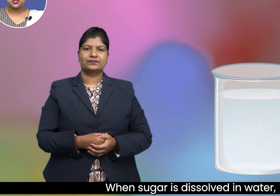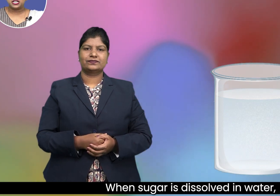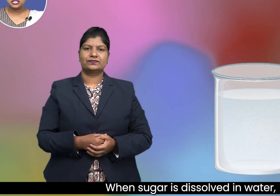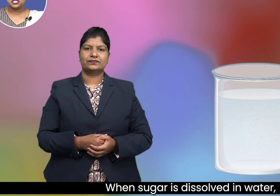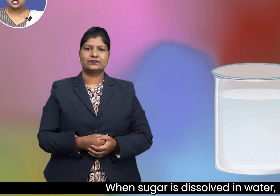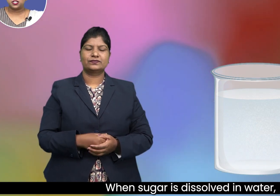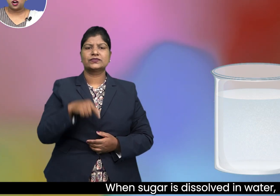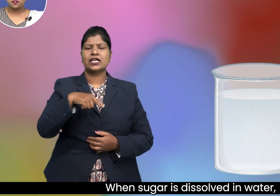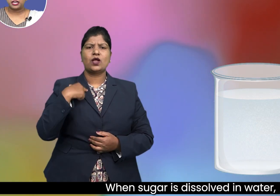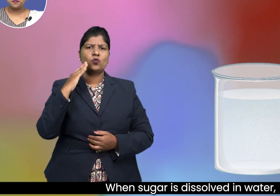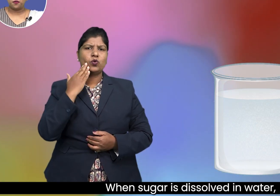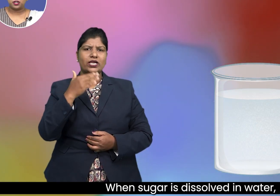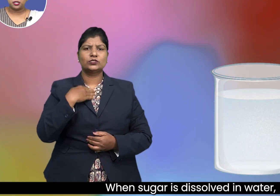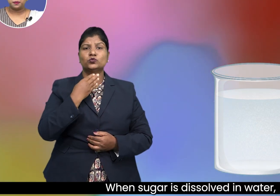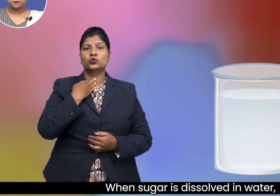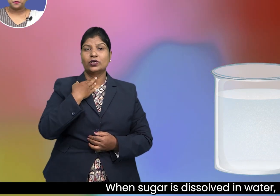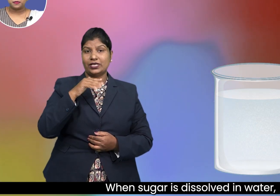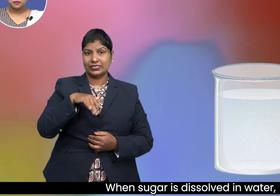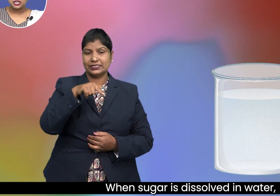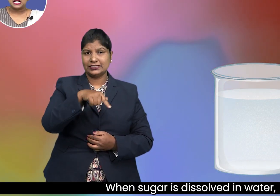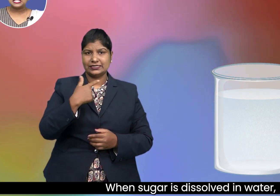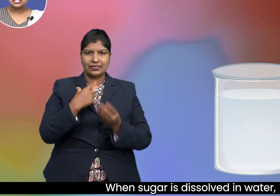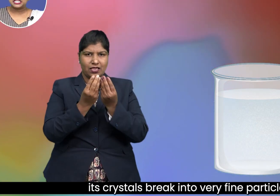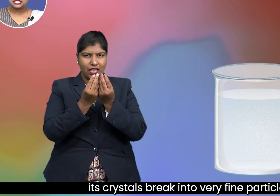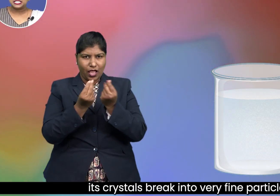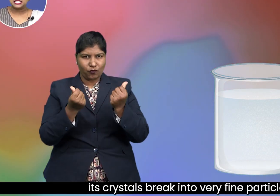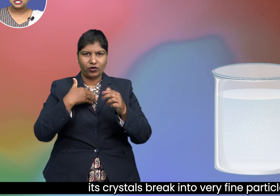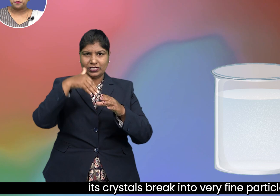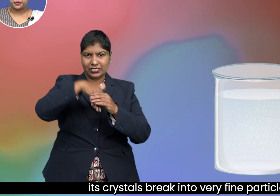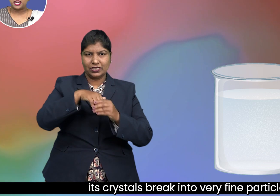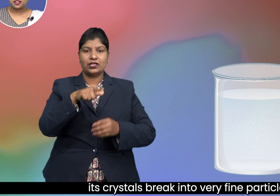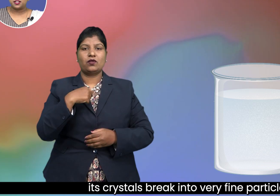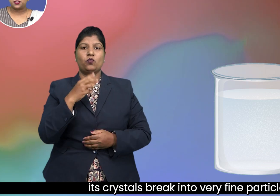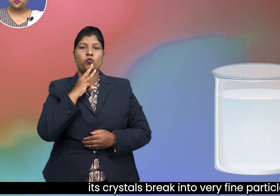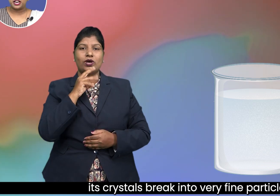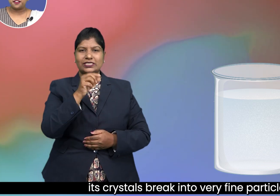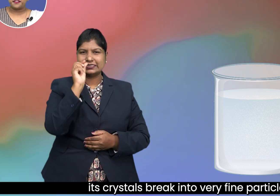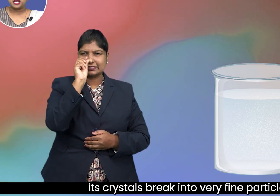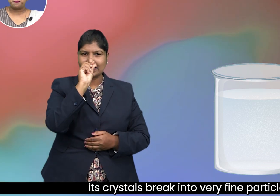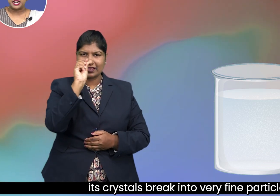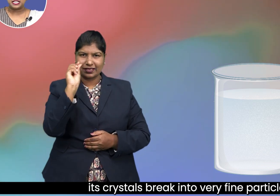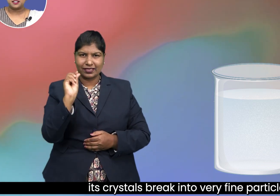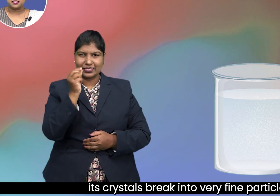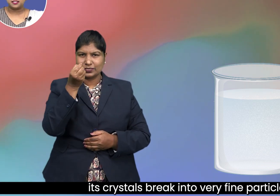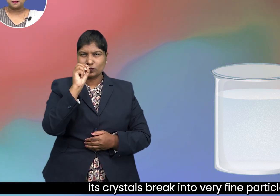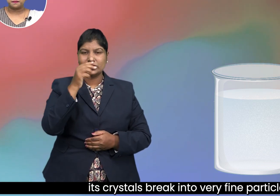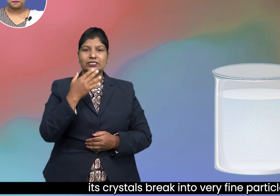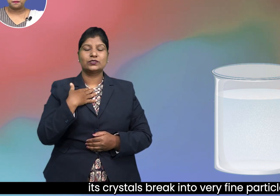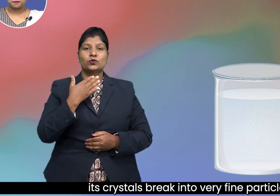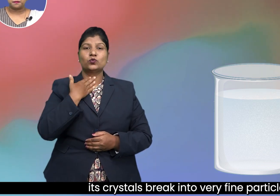When sugar is dissolved in water, its crystals break into very fine